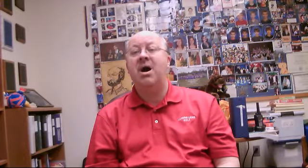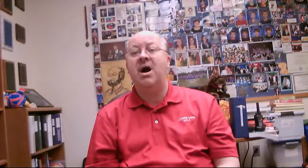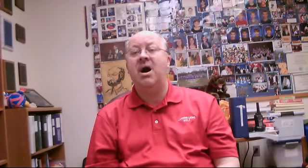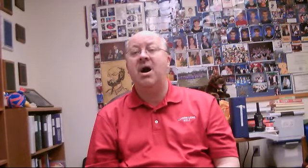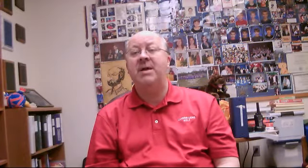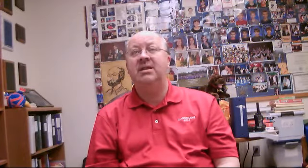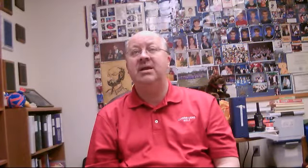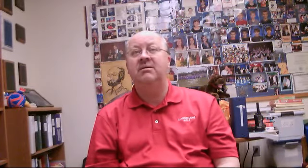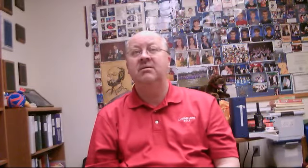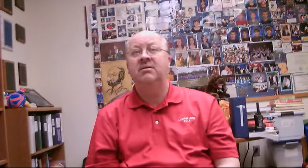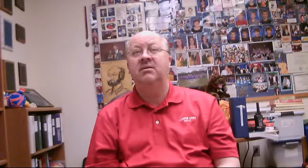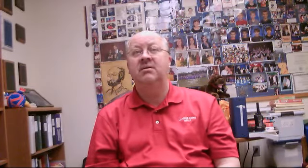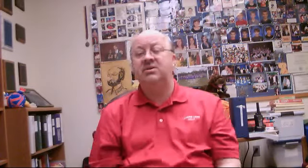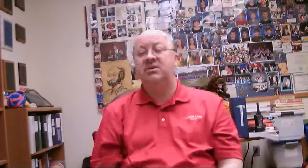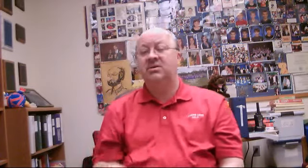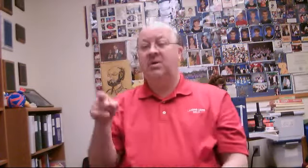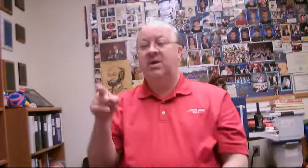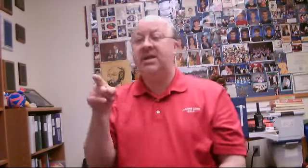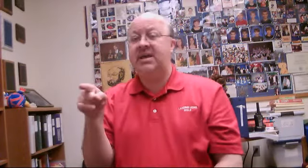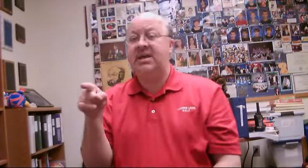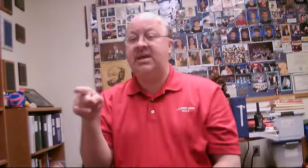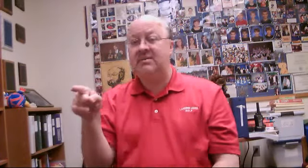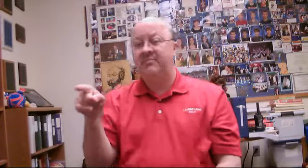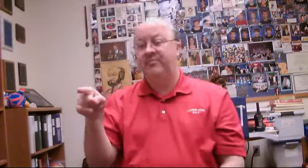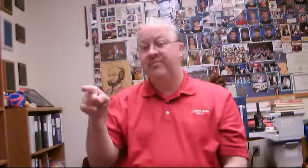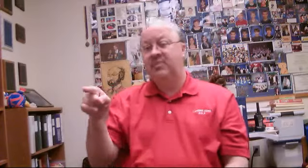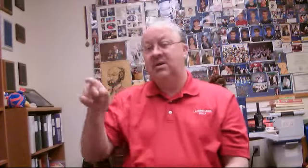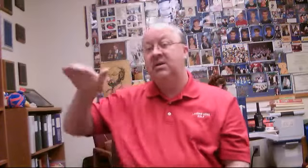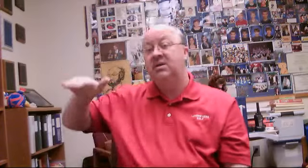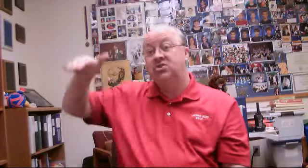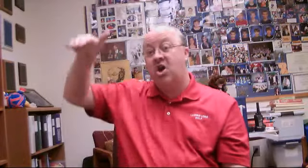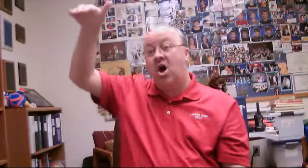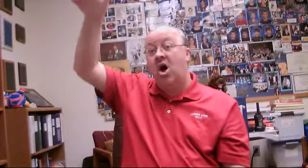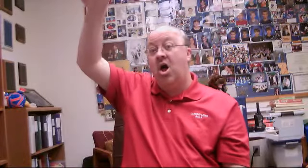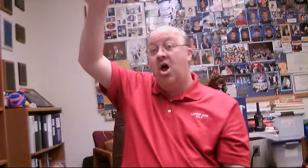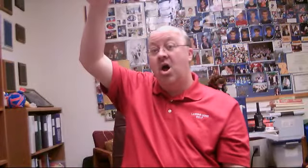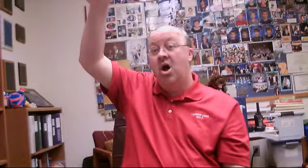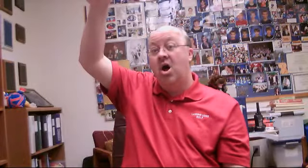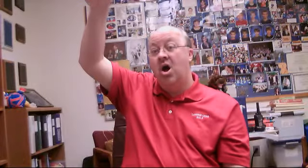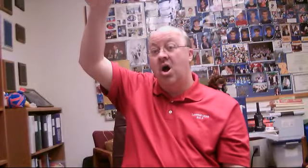pot belly. So you'd go, he, tall,